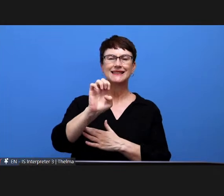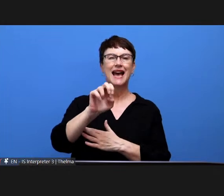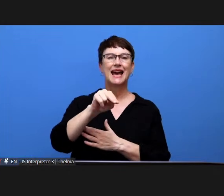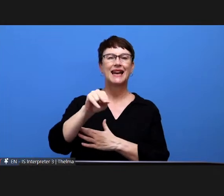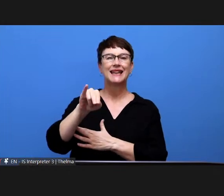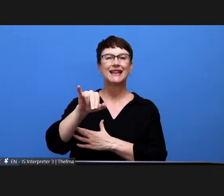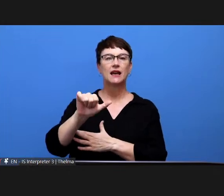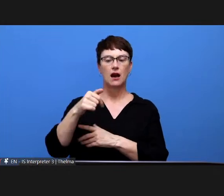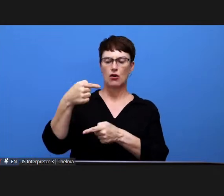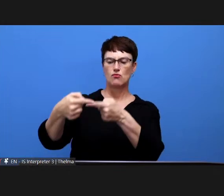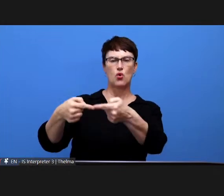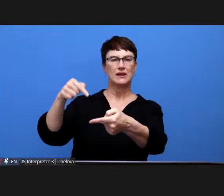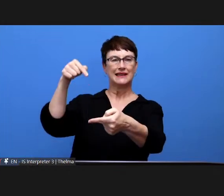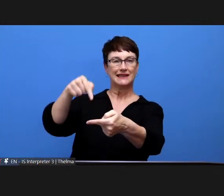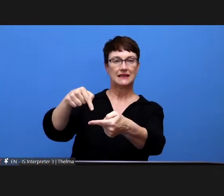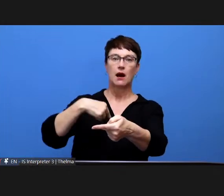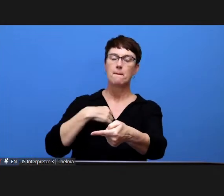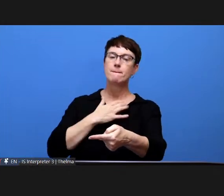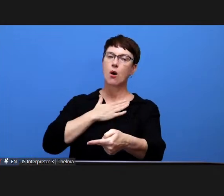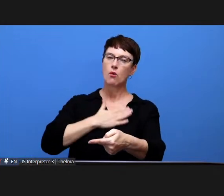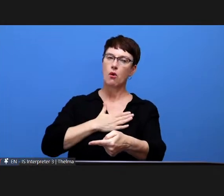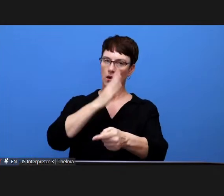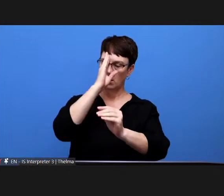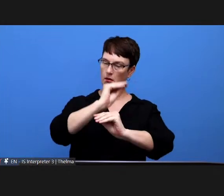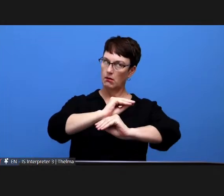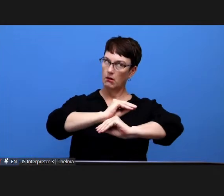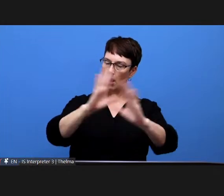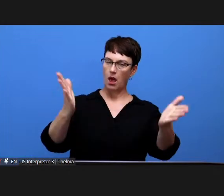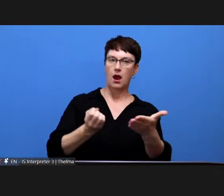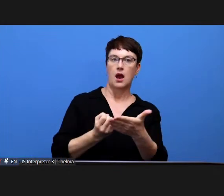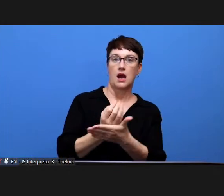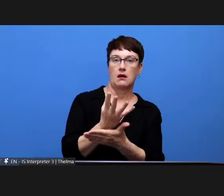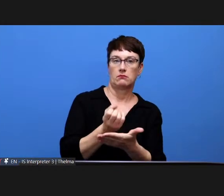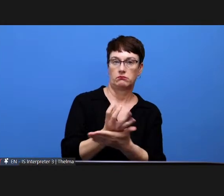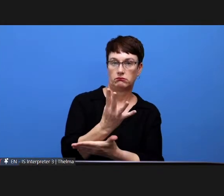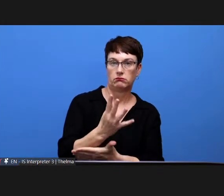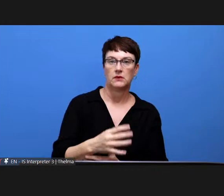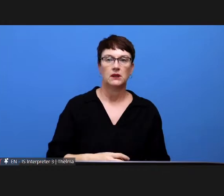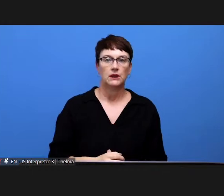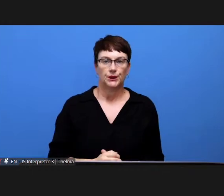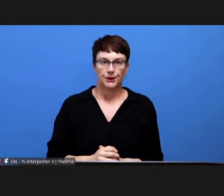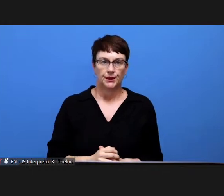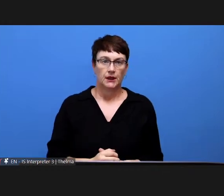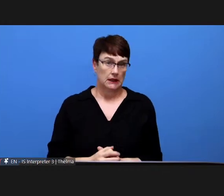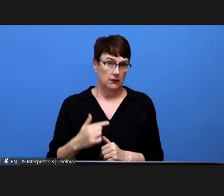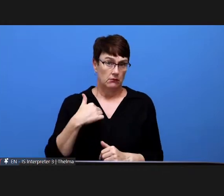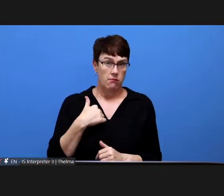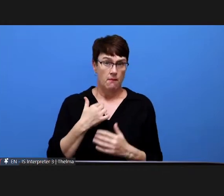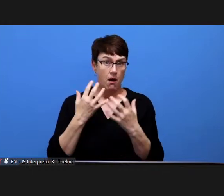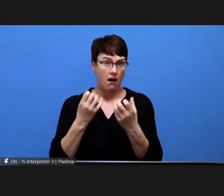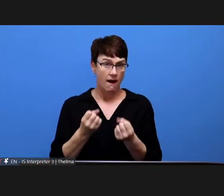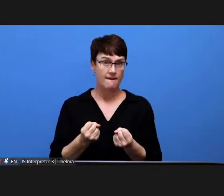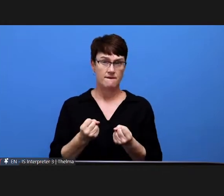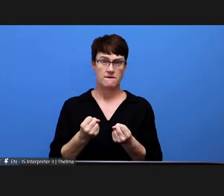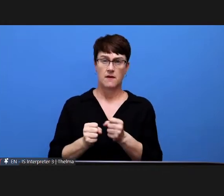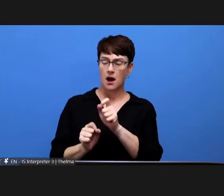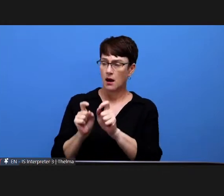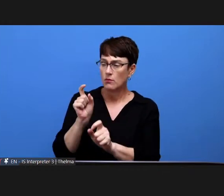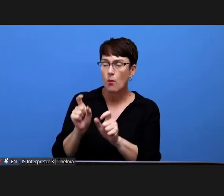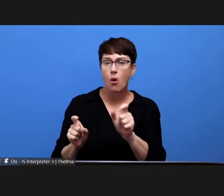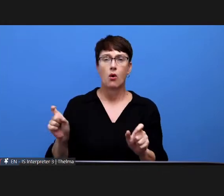whereby we have the Interagency Technical Working Committee on SDGs, that brings together private